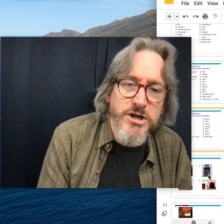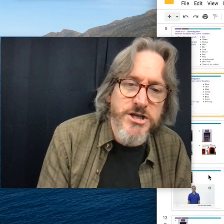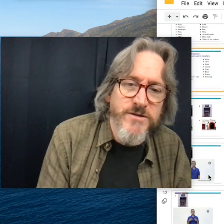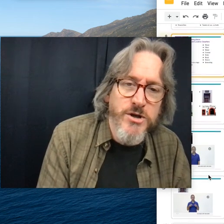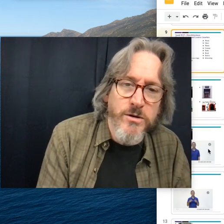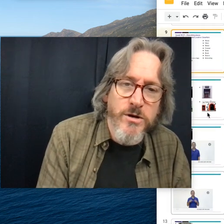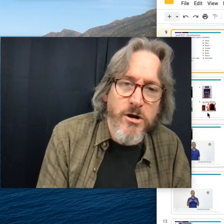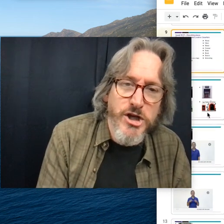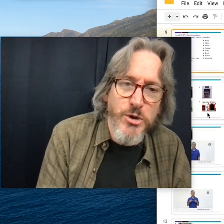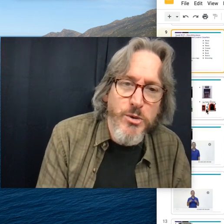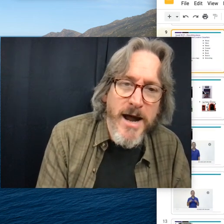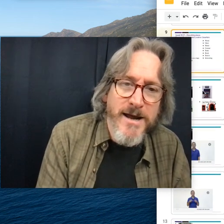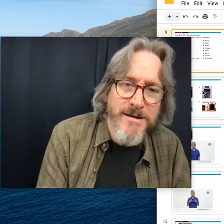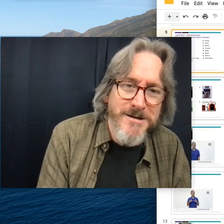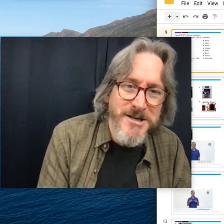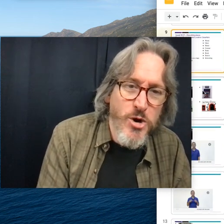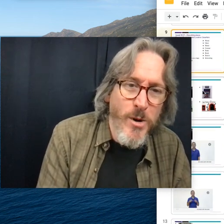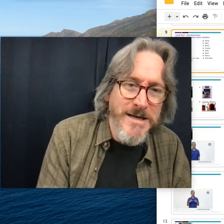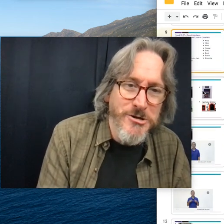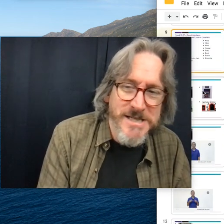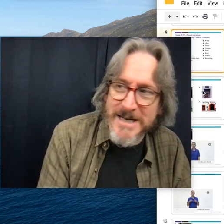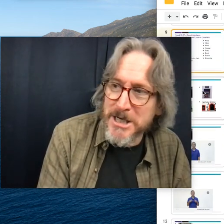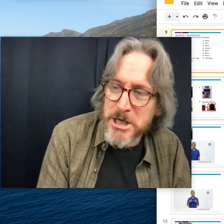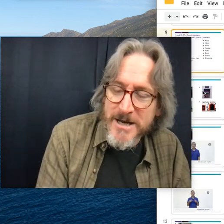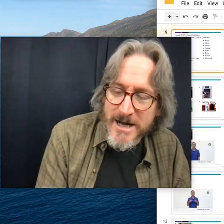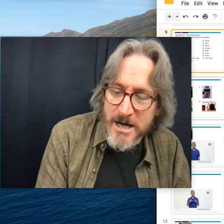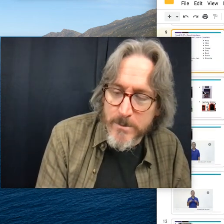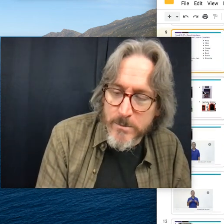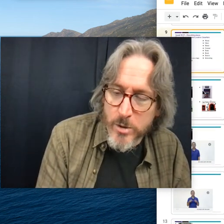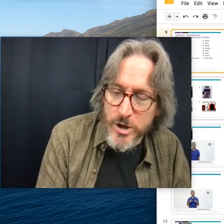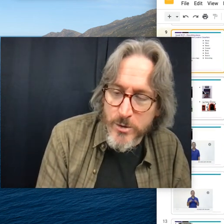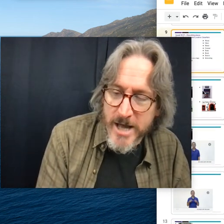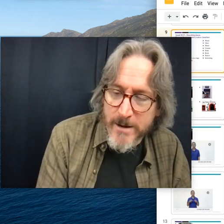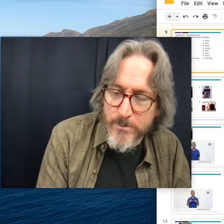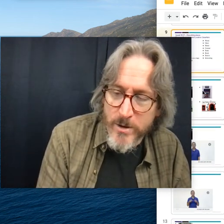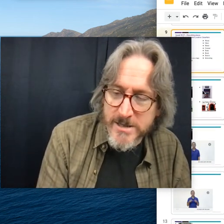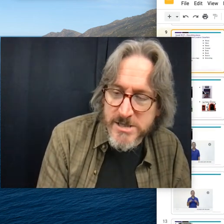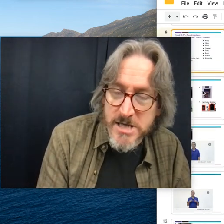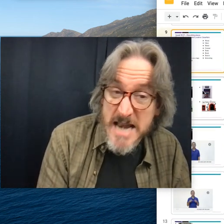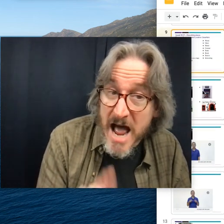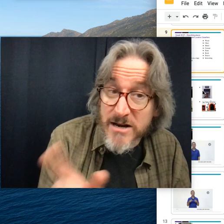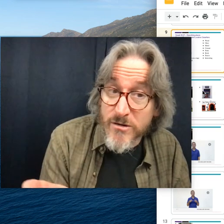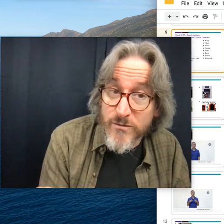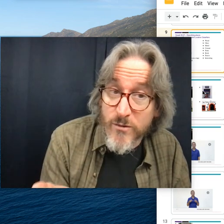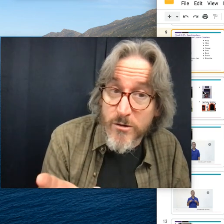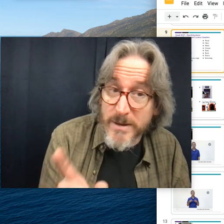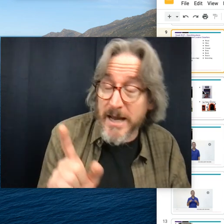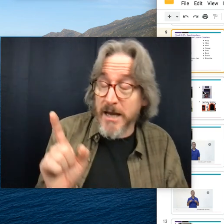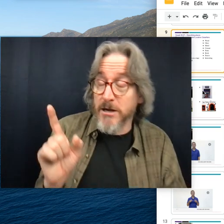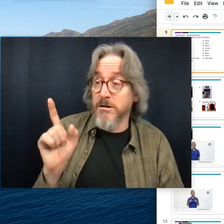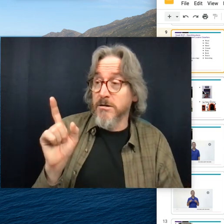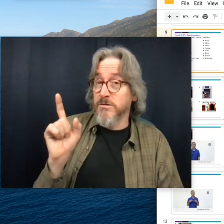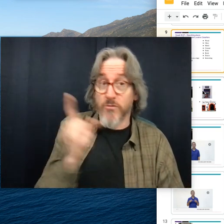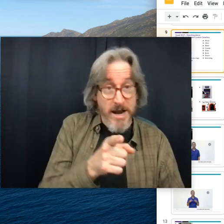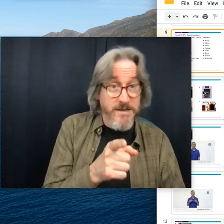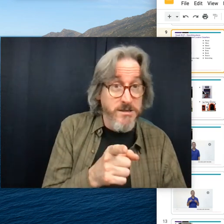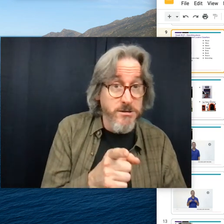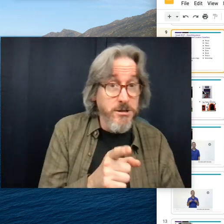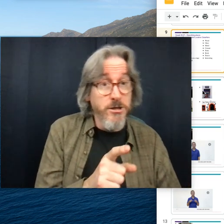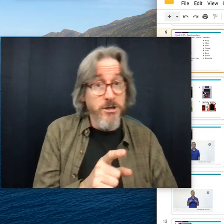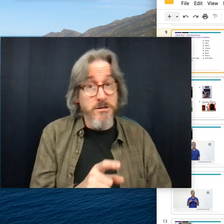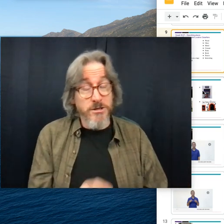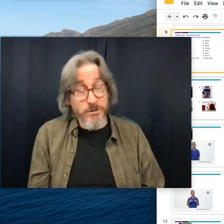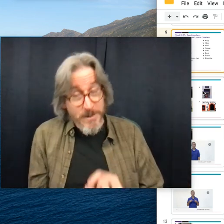There's a British TV show called QI. Quite interesting. Where you get points not for being